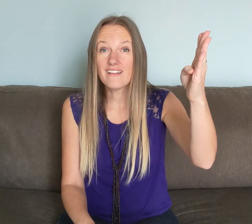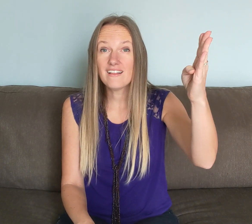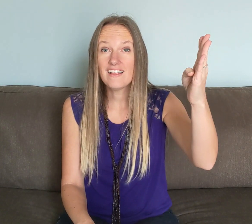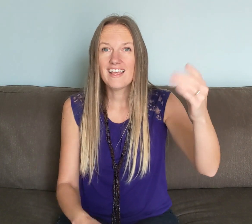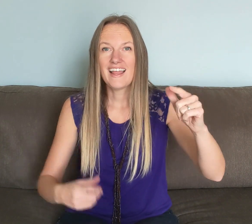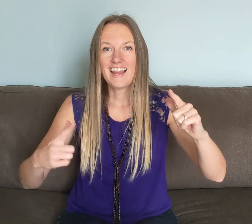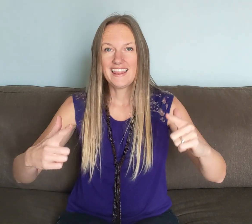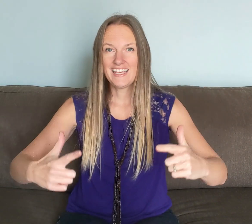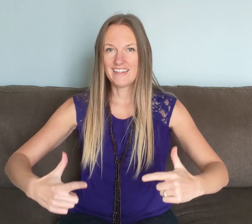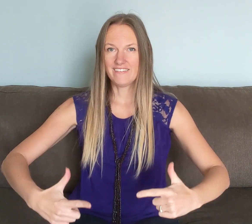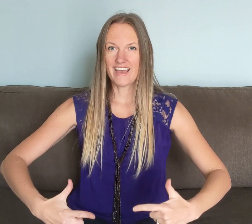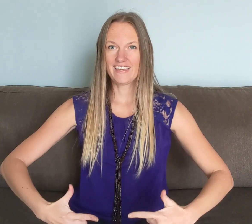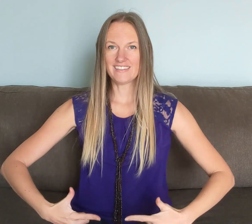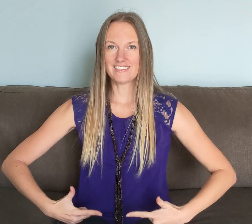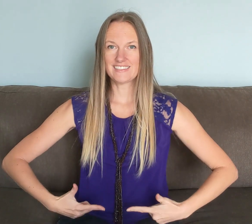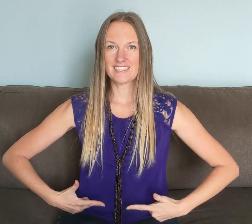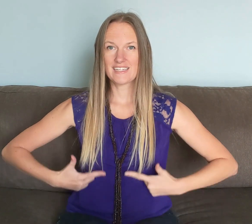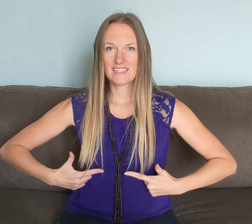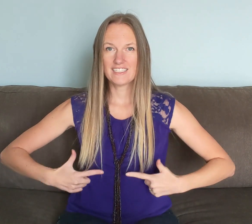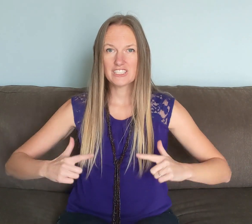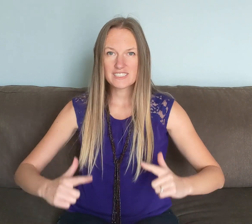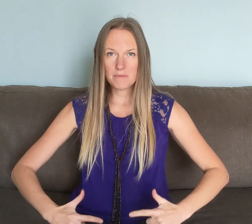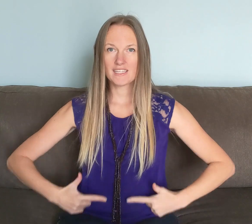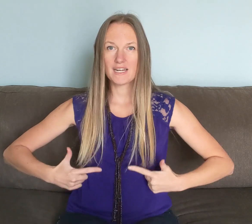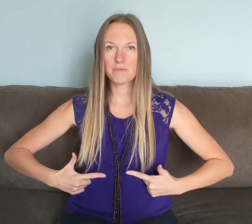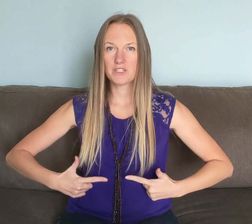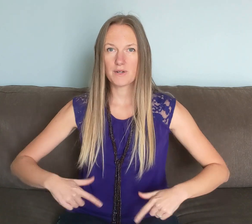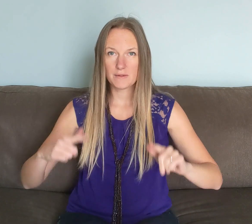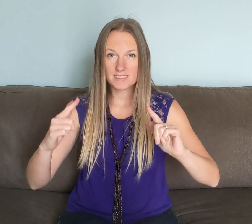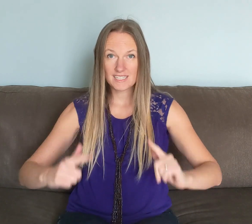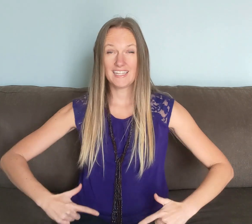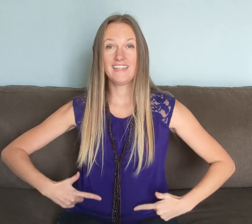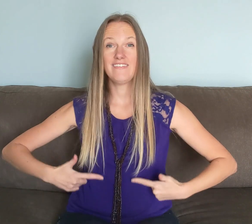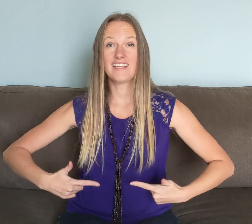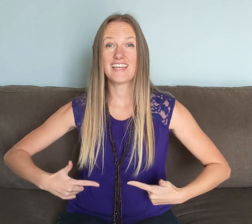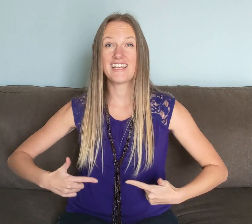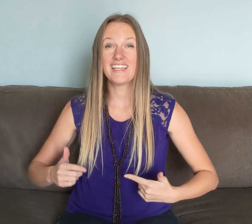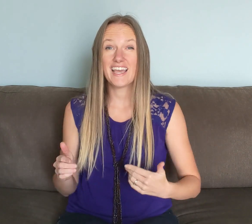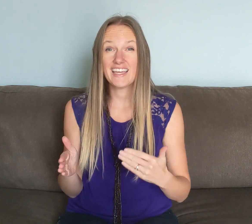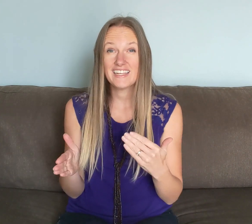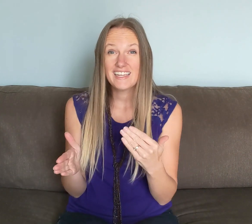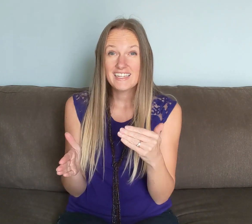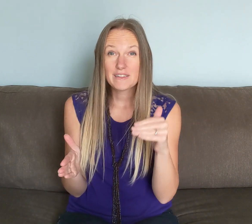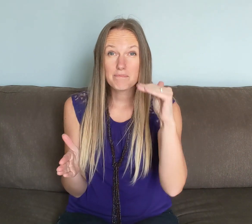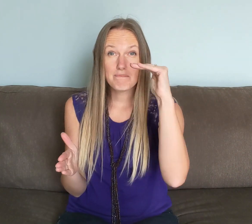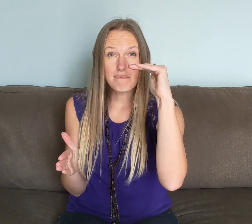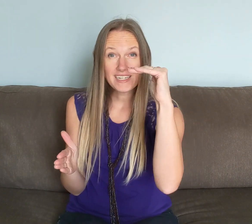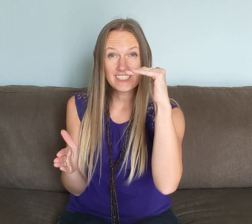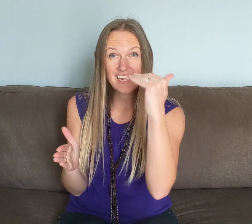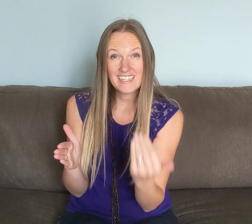will live, L's, into your stomach and then up to your ribs. Live, and then again, bend your hand